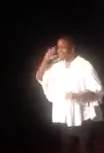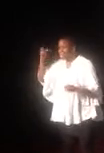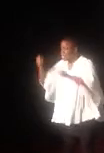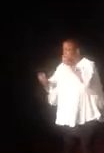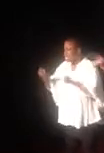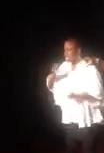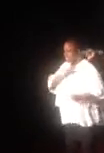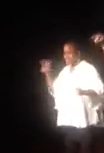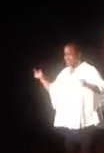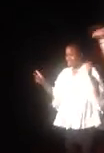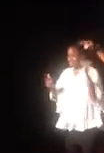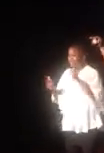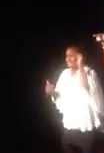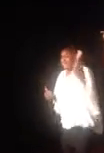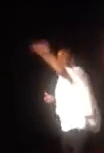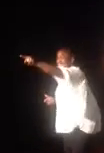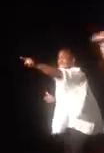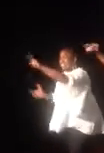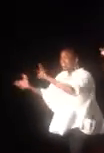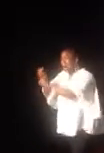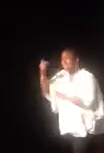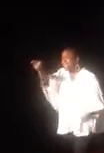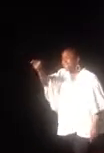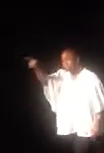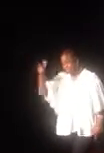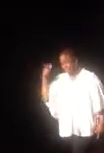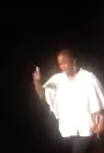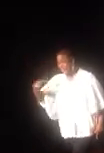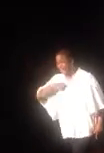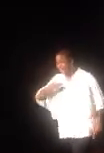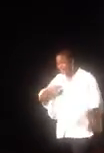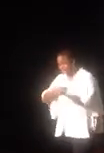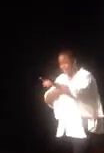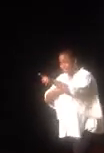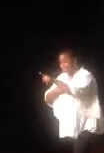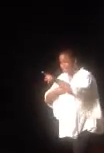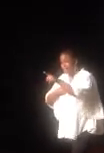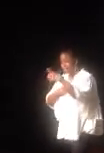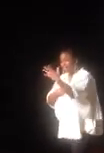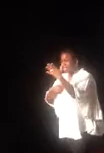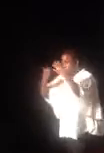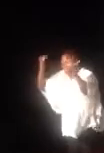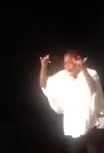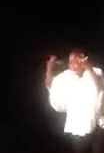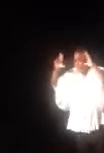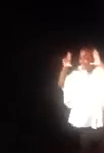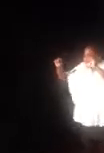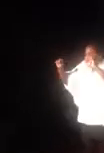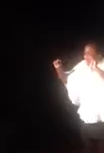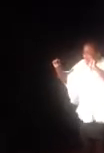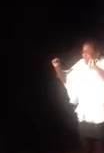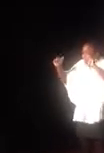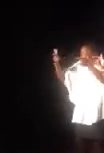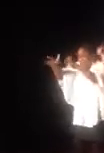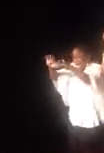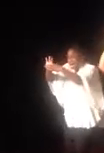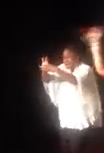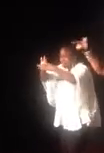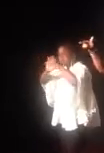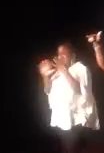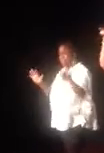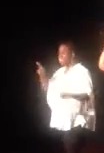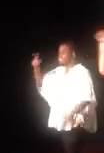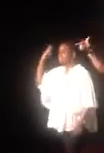police. There, that's the man who shot me. Arrest him, please. What? No, why are you letting him go? He's